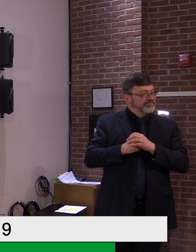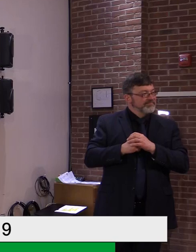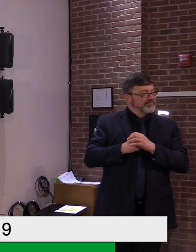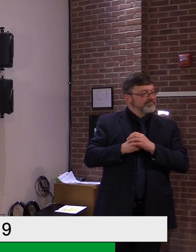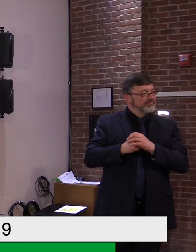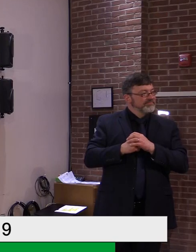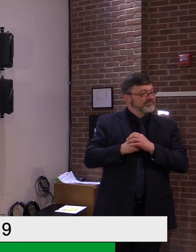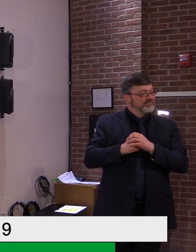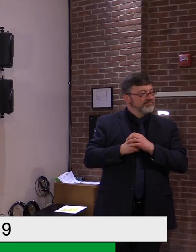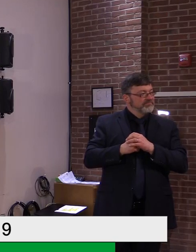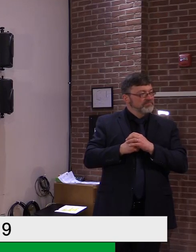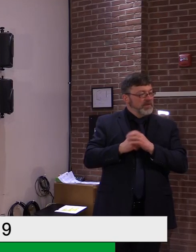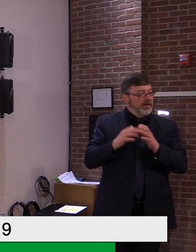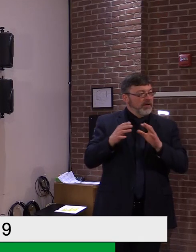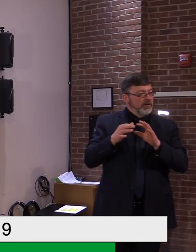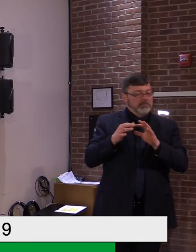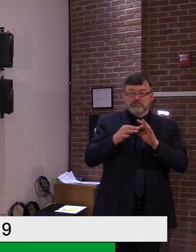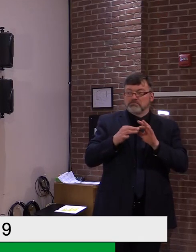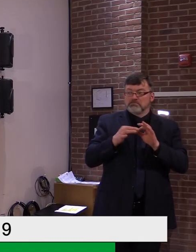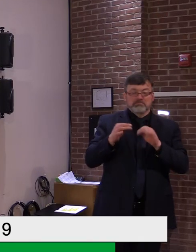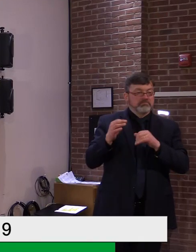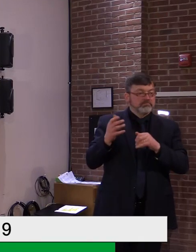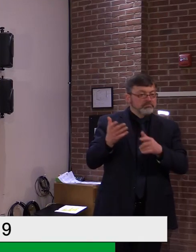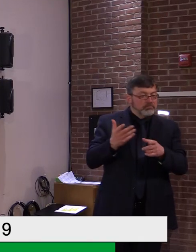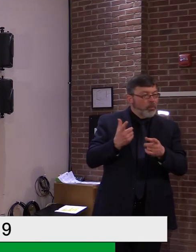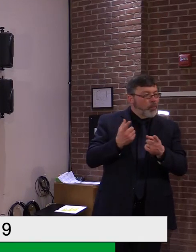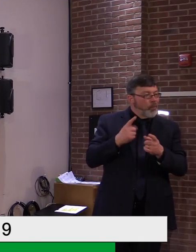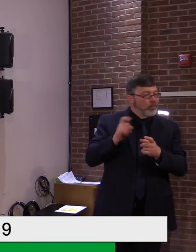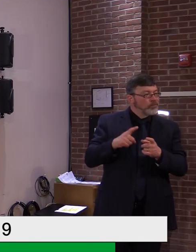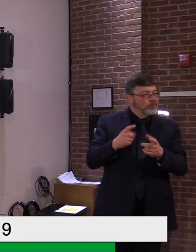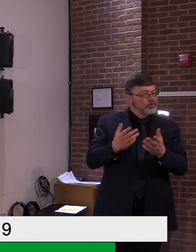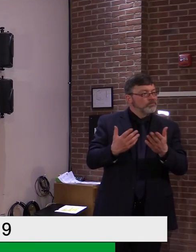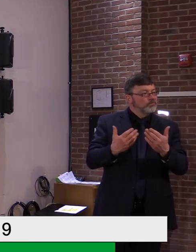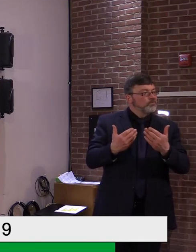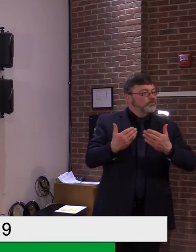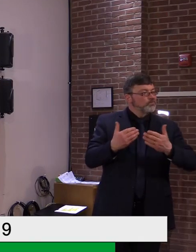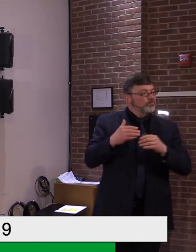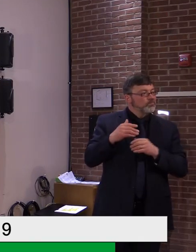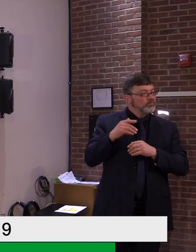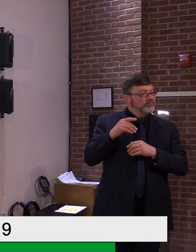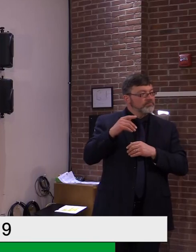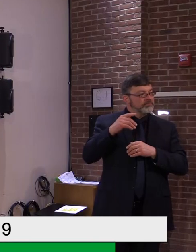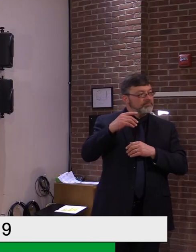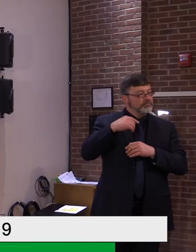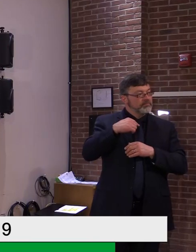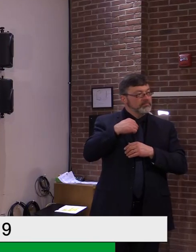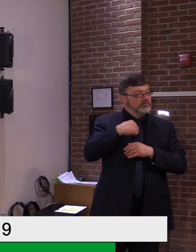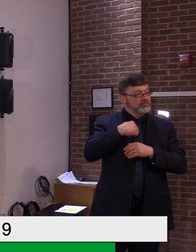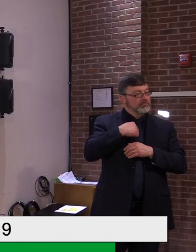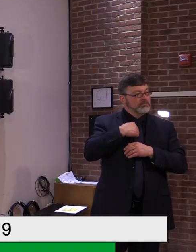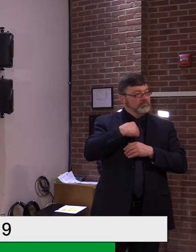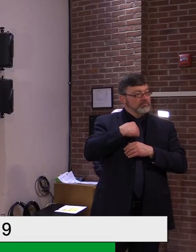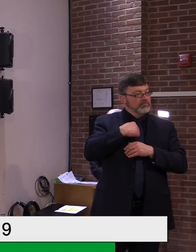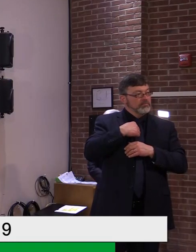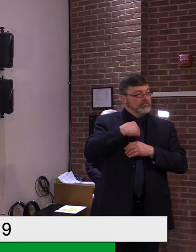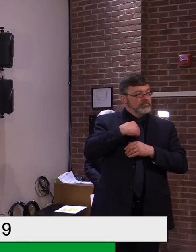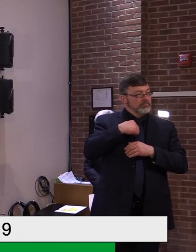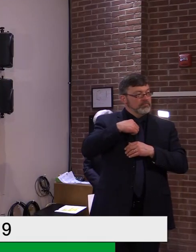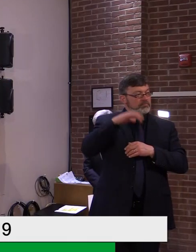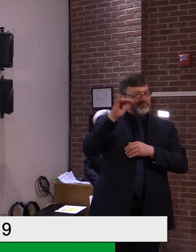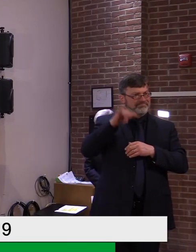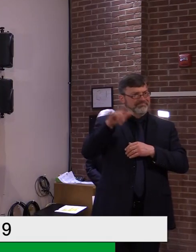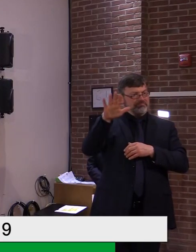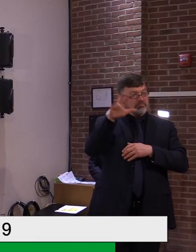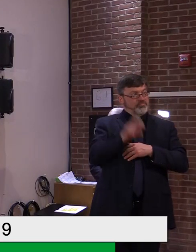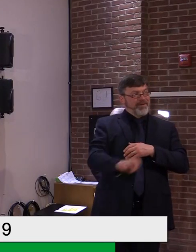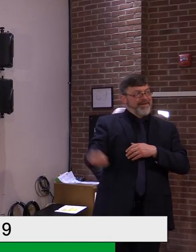Good morning. Will the no travel rule for the not yet vaccinated remain